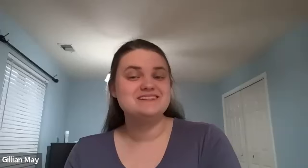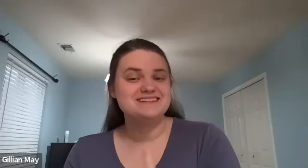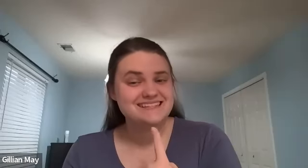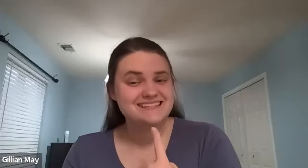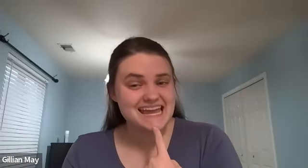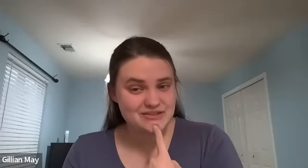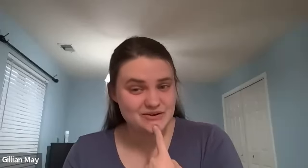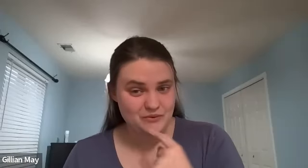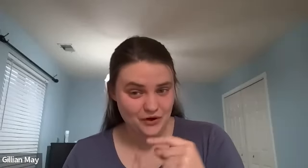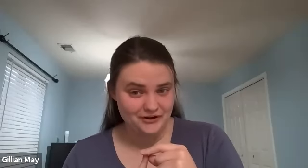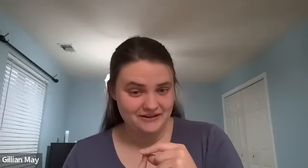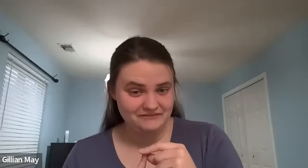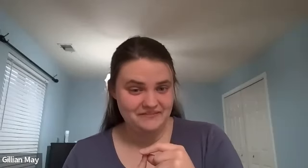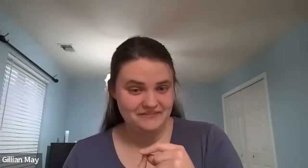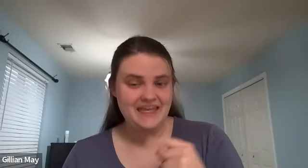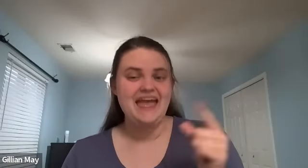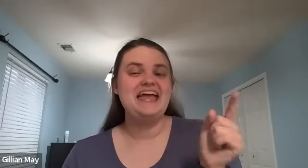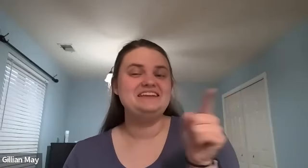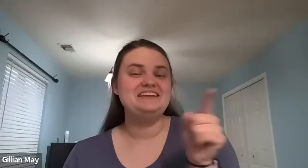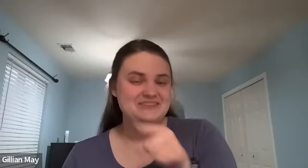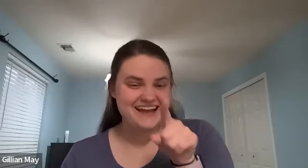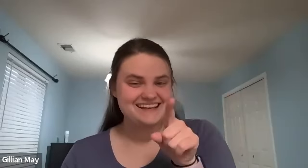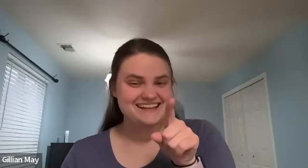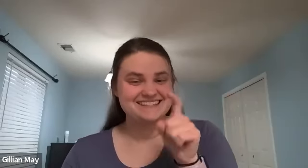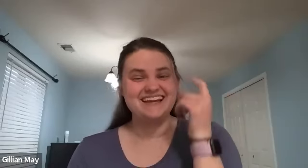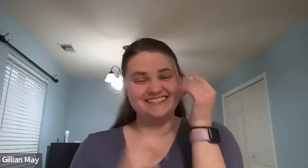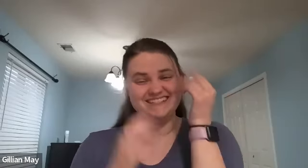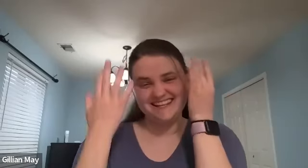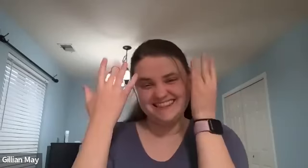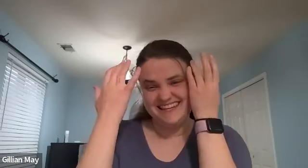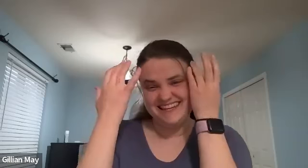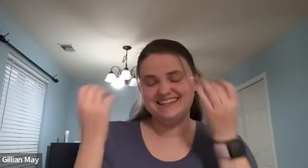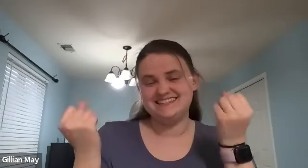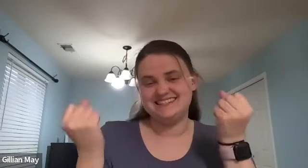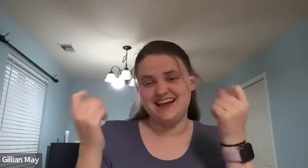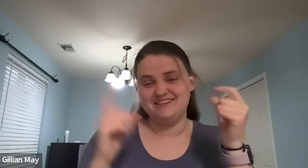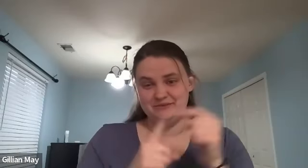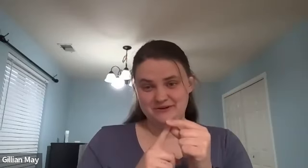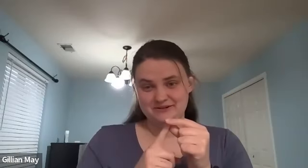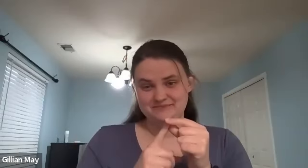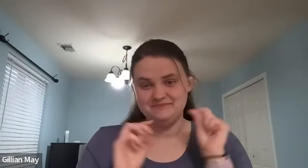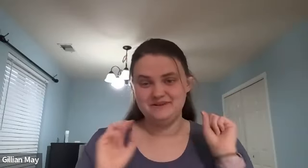to say the word and you guys are going to have to try to think and sign the word.